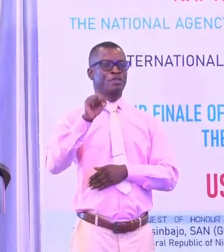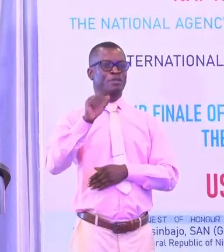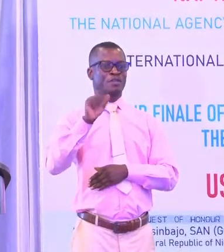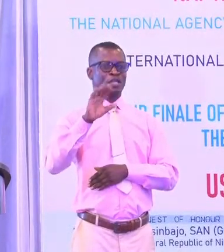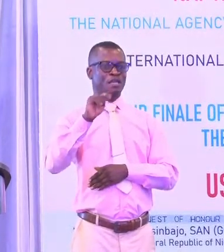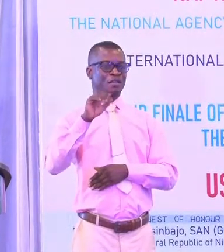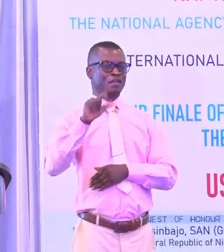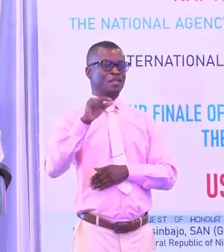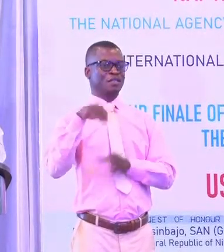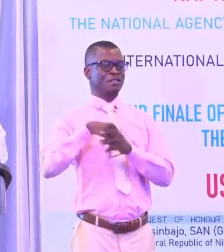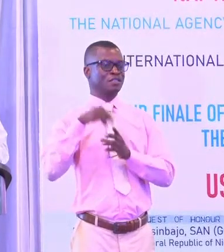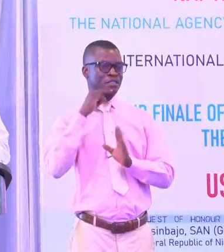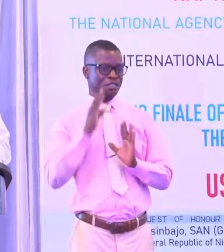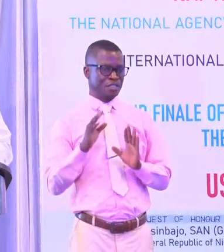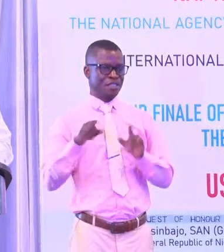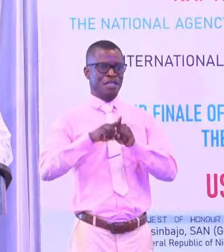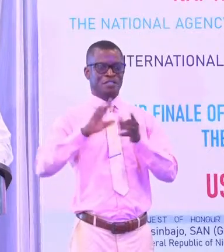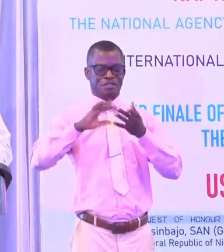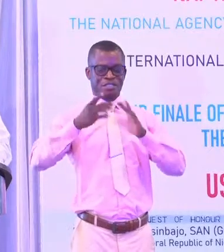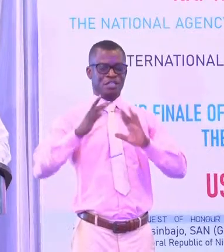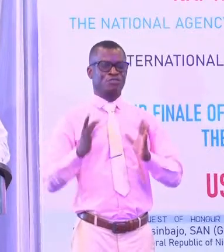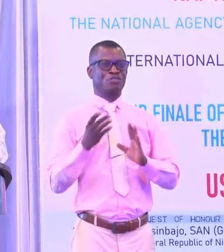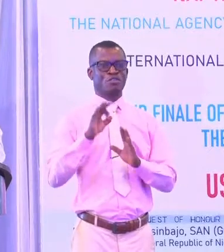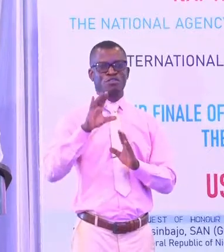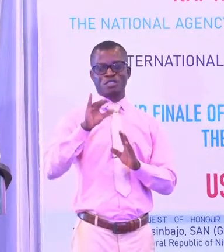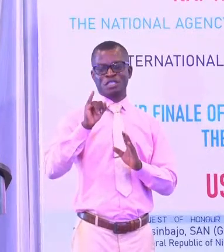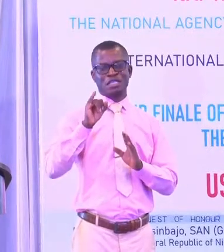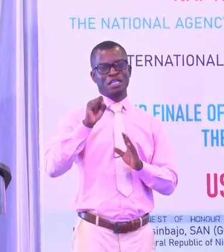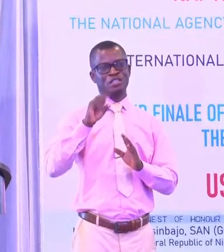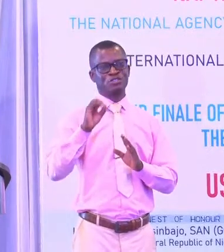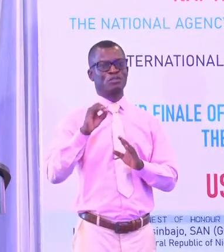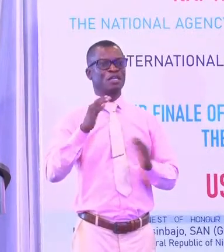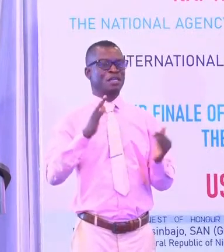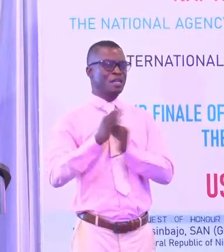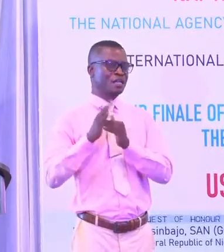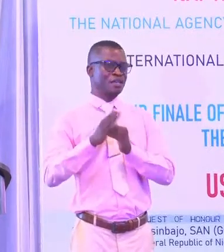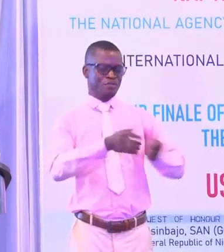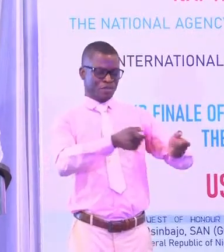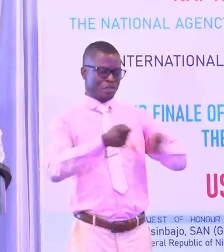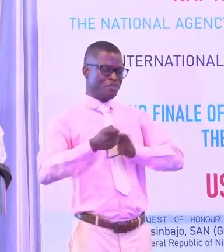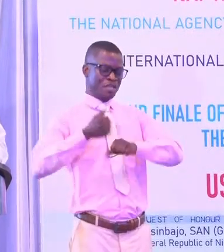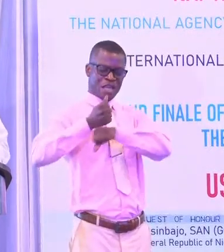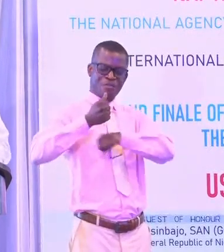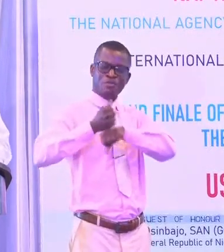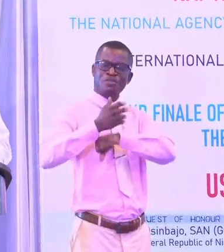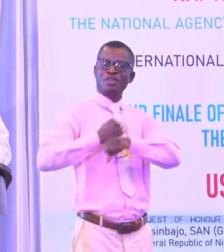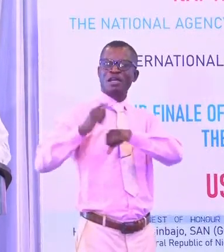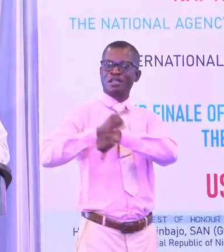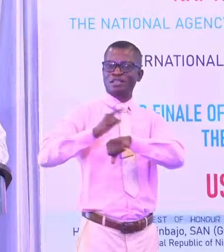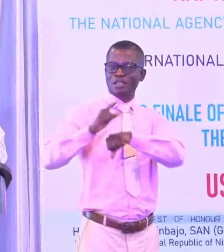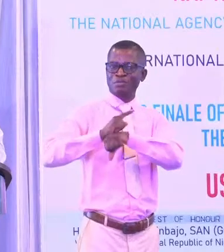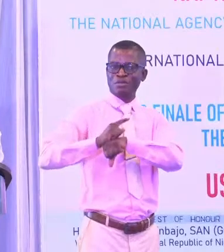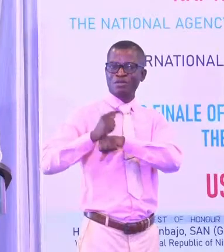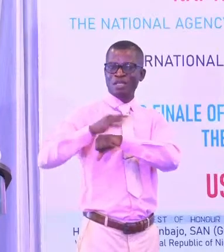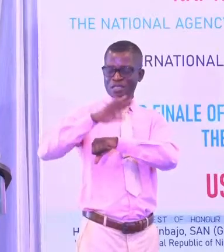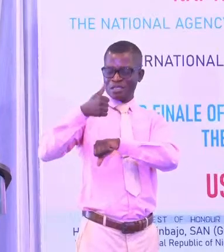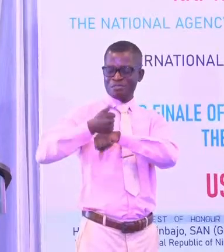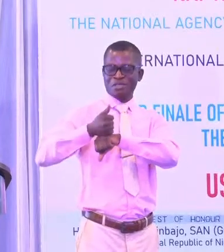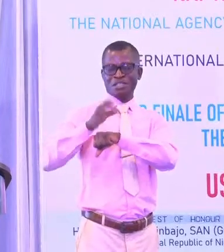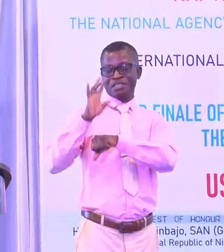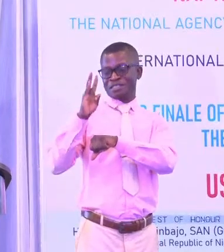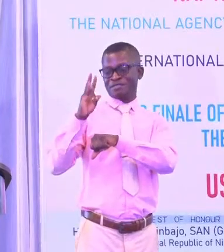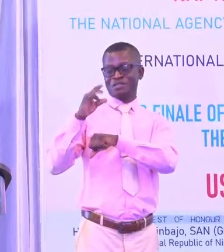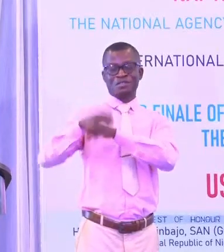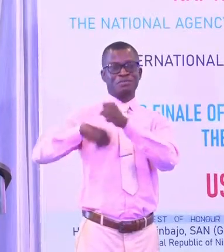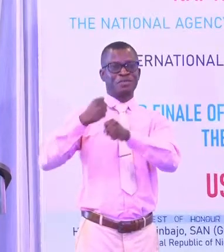of civil society organizations against trafficking, abuse, and labor, NACTAL, founded 17 years ago, exists